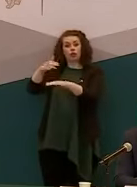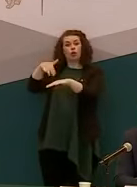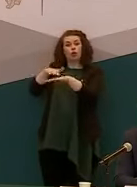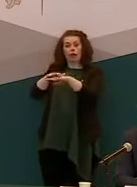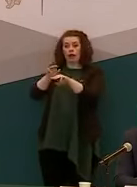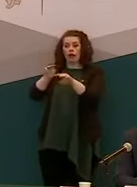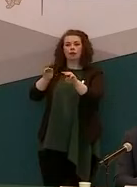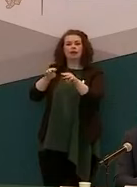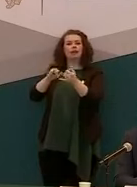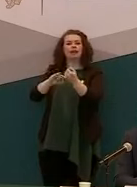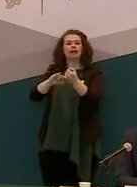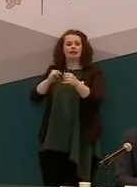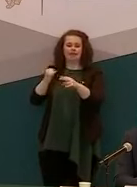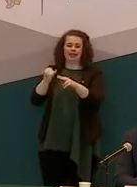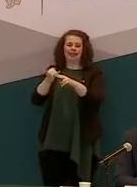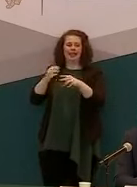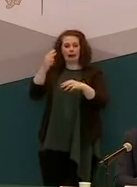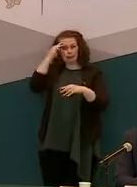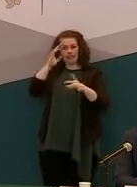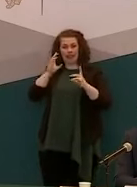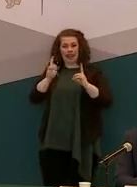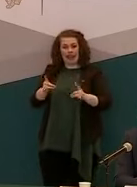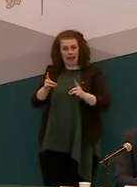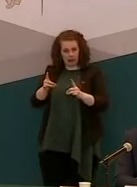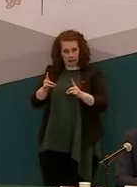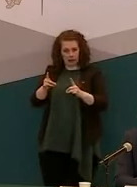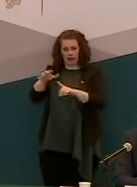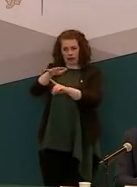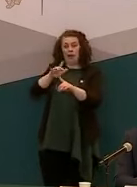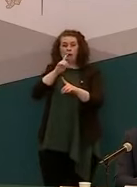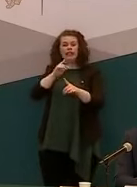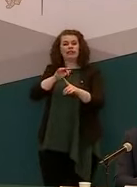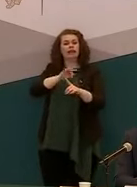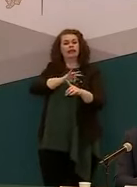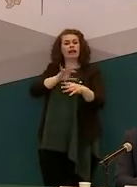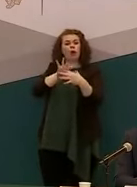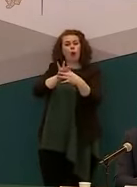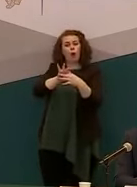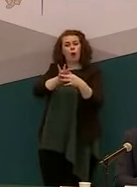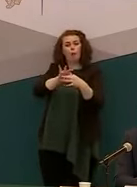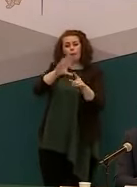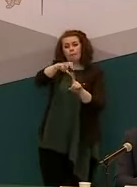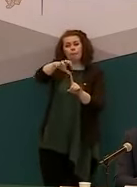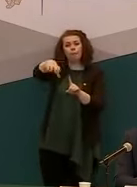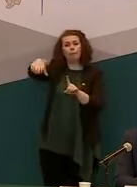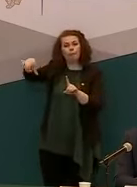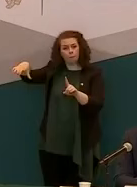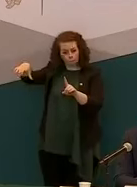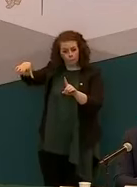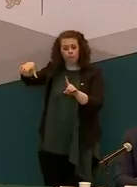mental health facility who've lived there in their home, so to speak, for many years. And the public health team, led by Abby Collins,